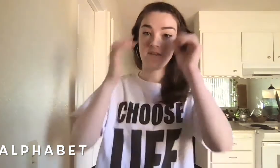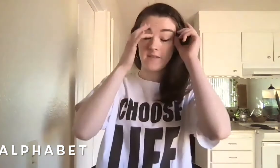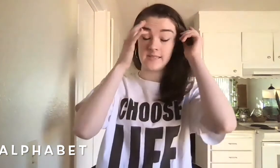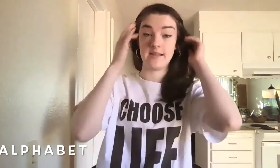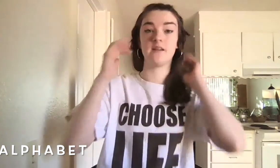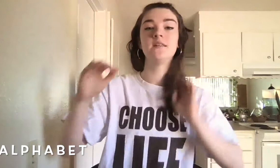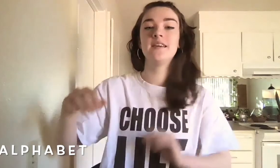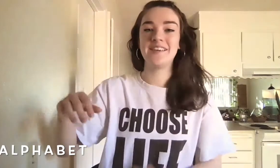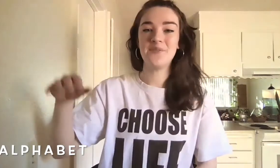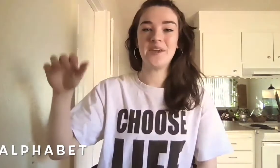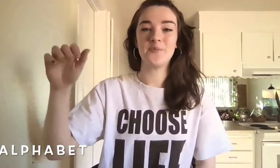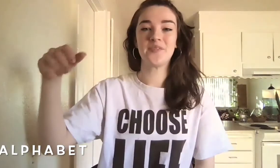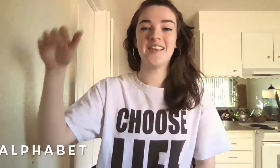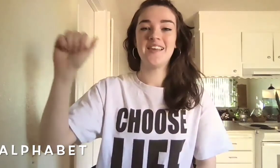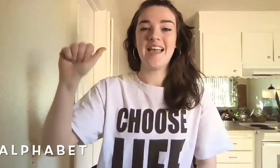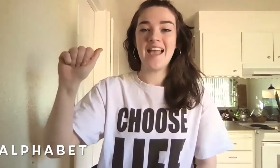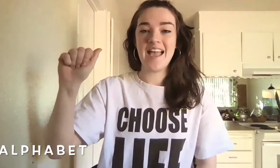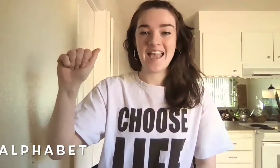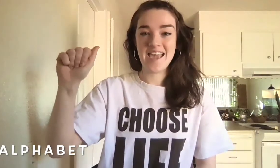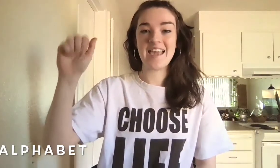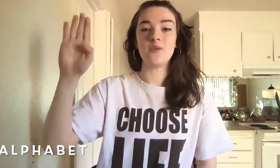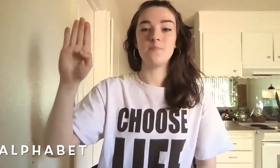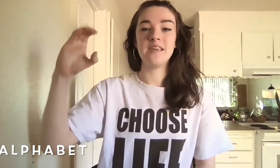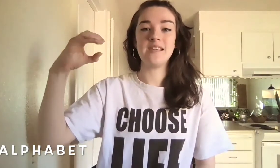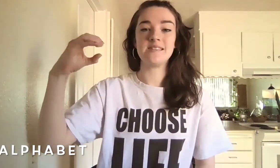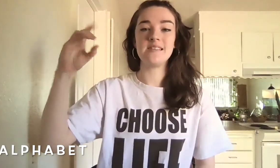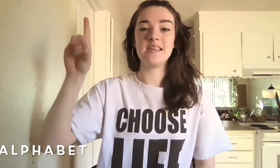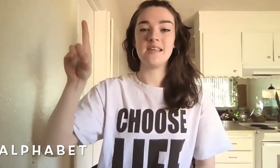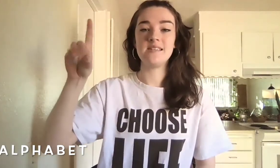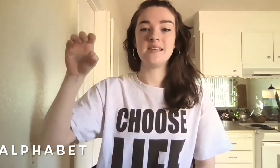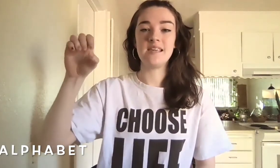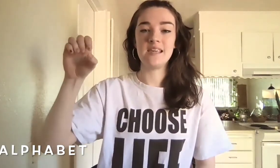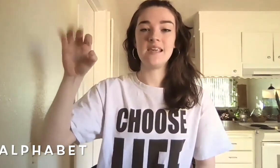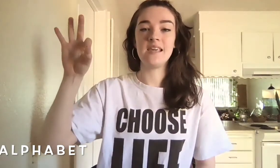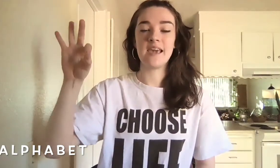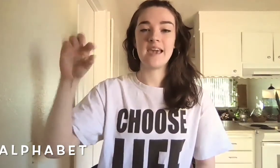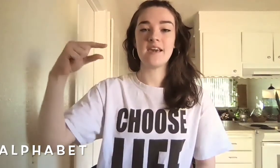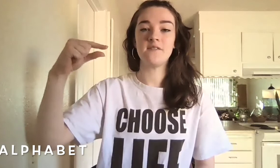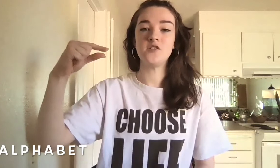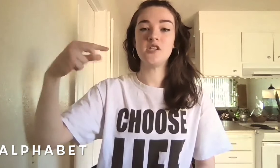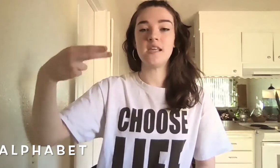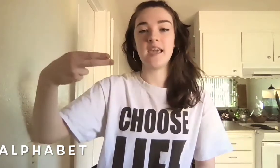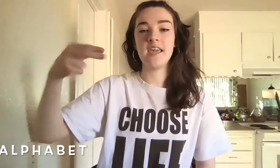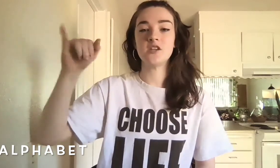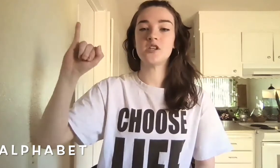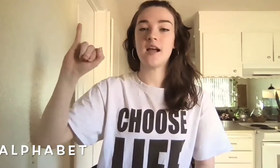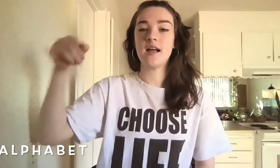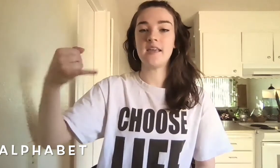faster now. Here we go. A, B, C, D, E, F, G, H, I,